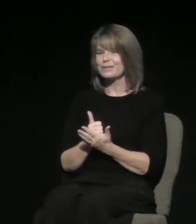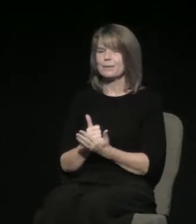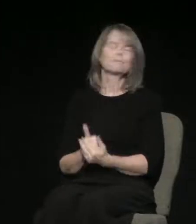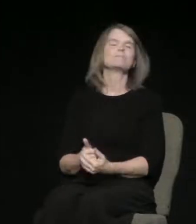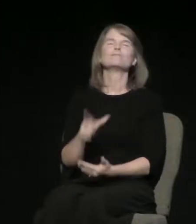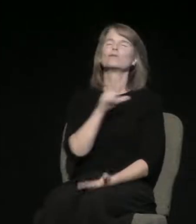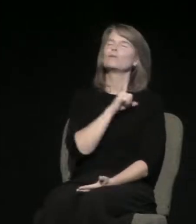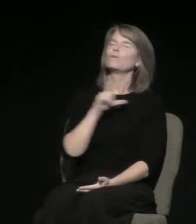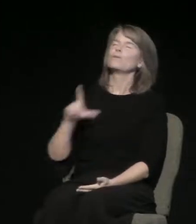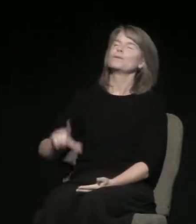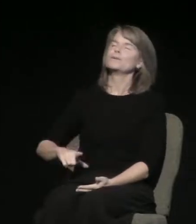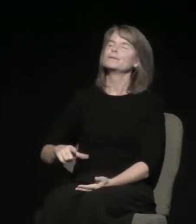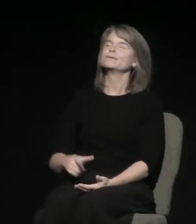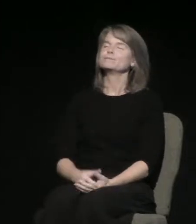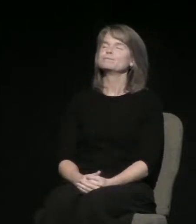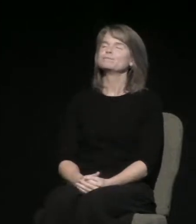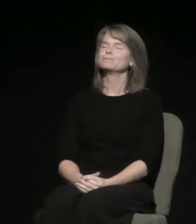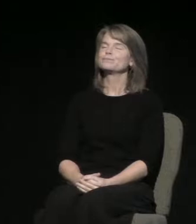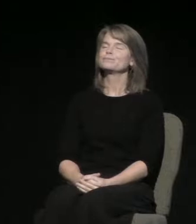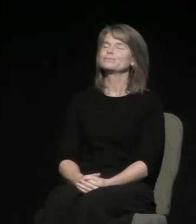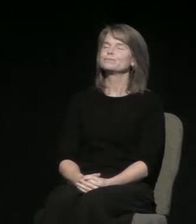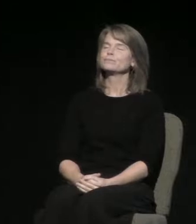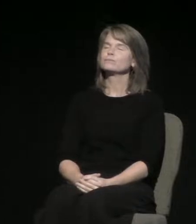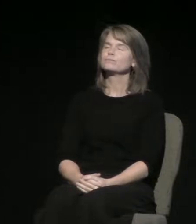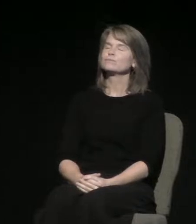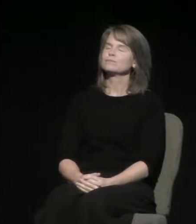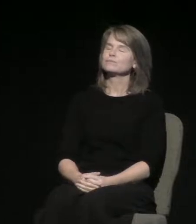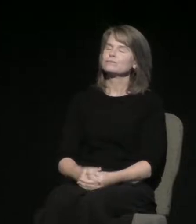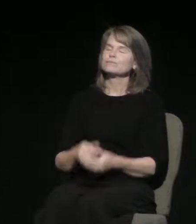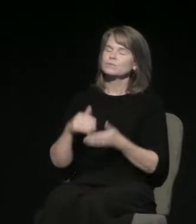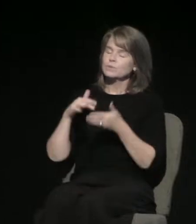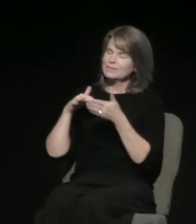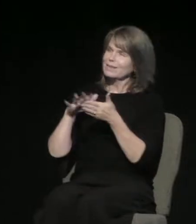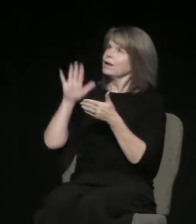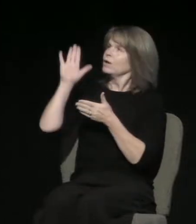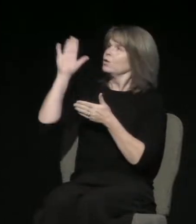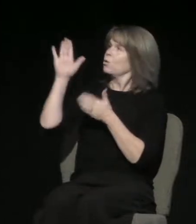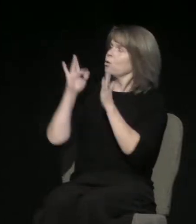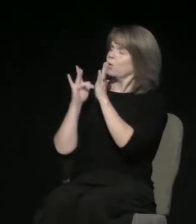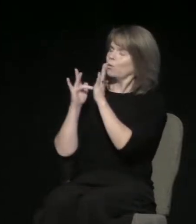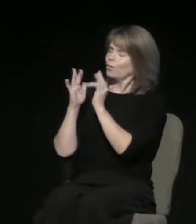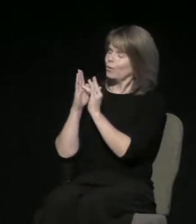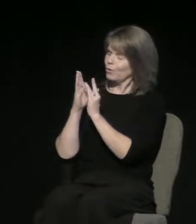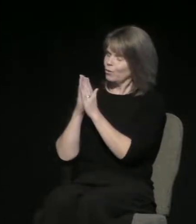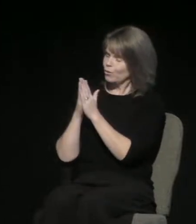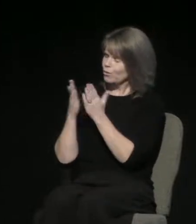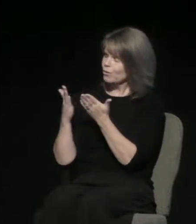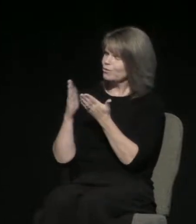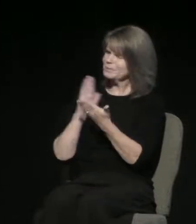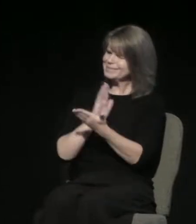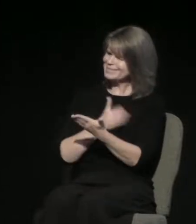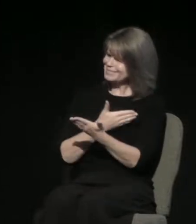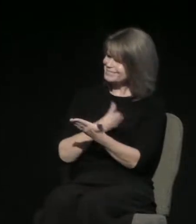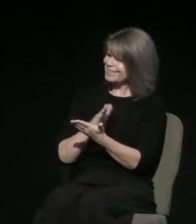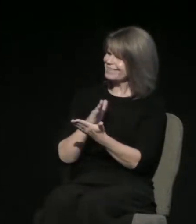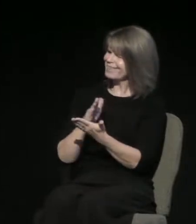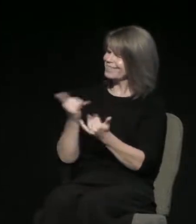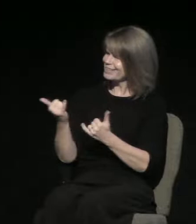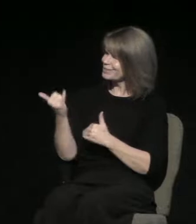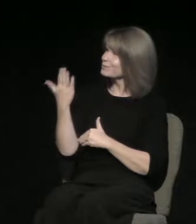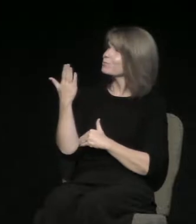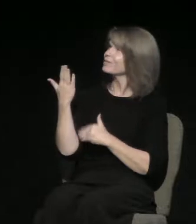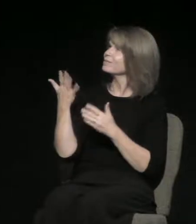Oh Lord As we Study your word As we've sung these songs This morning